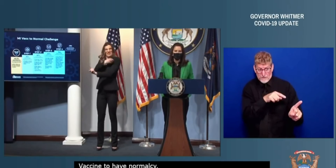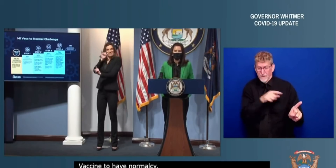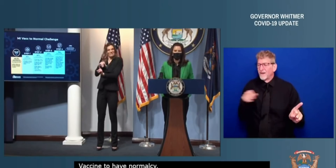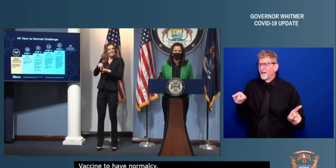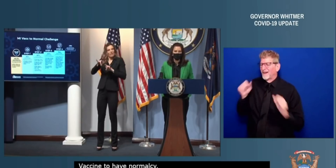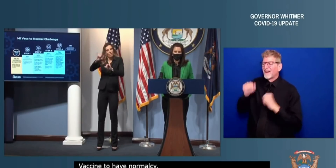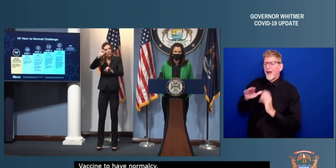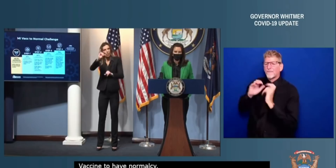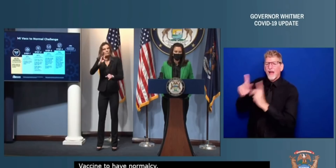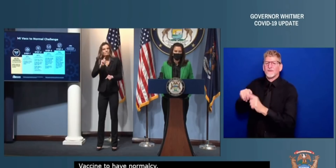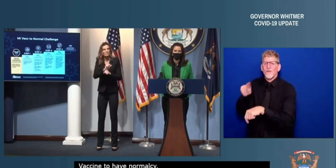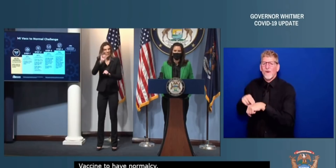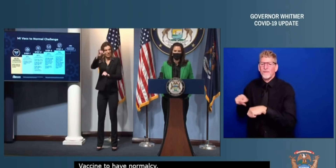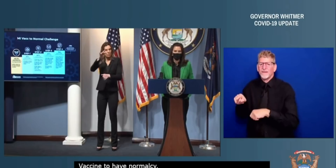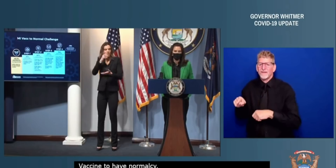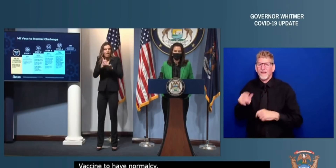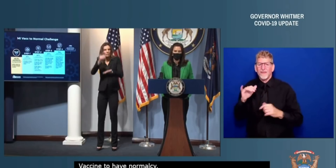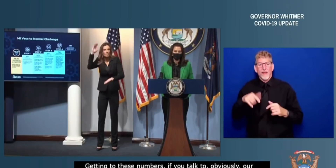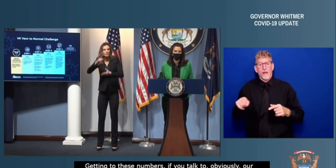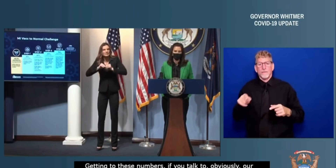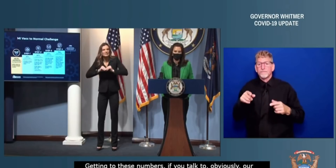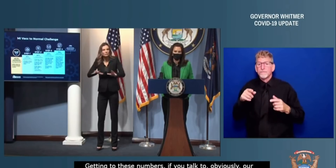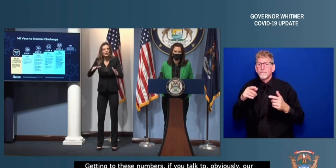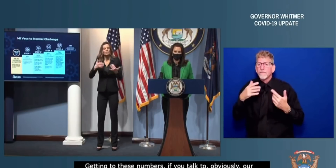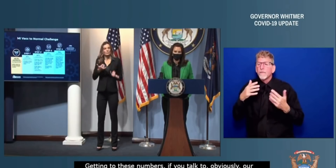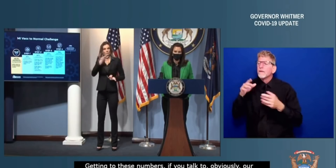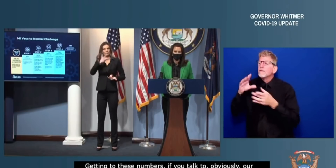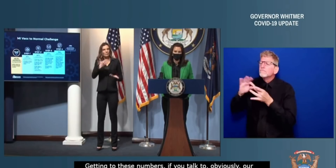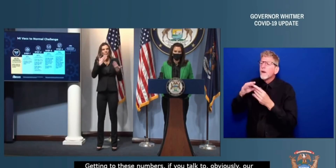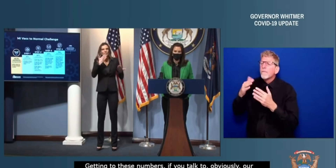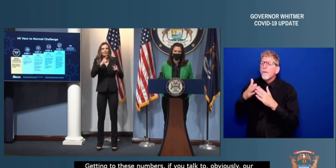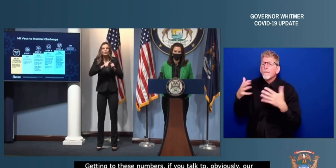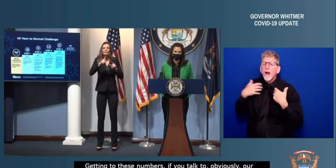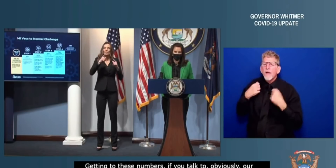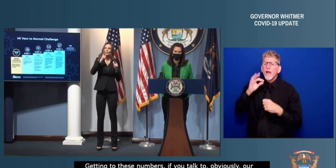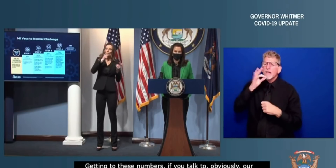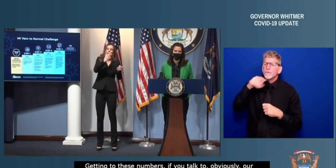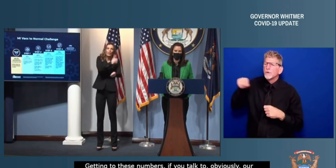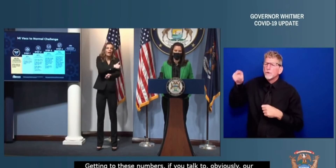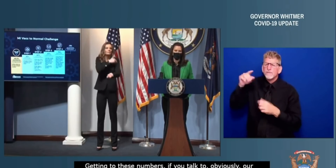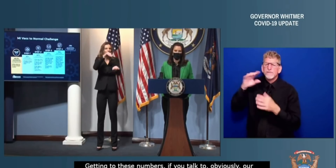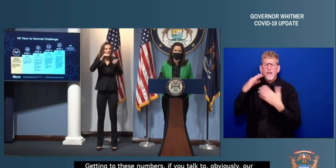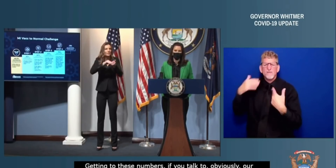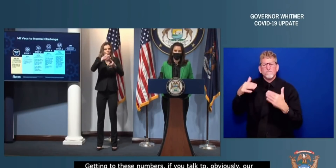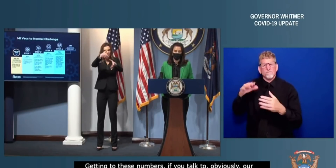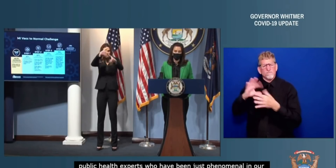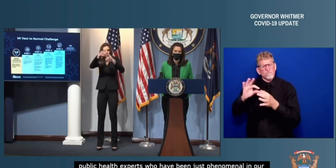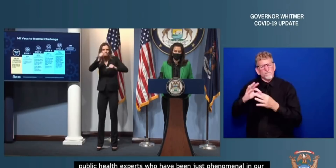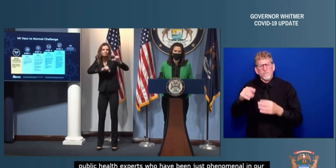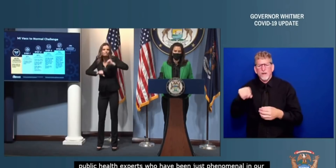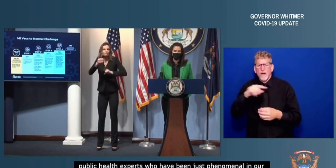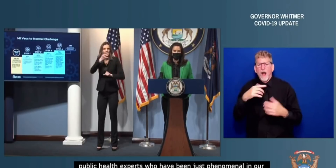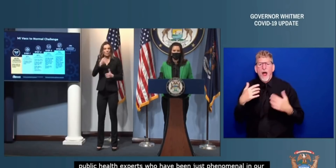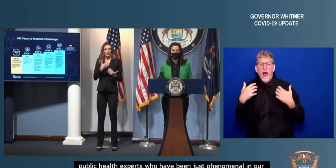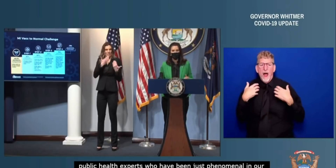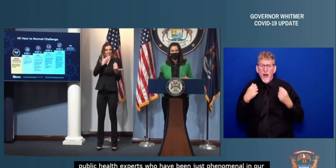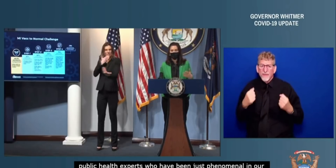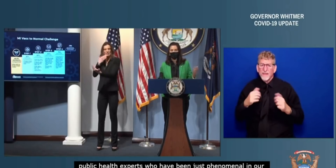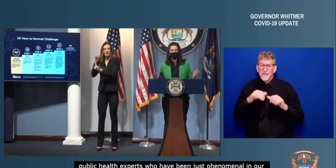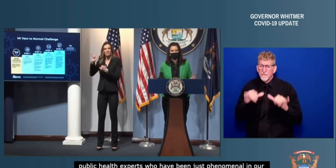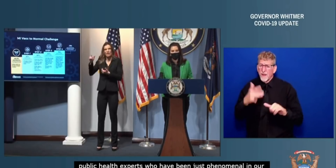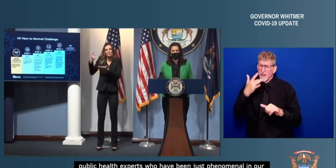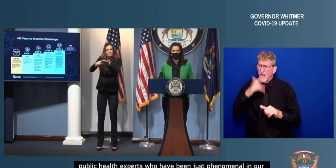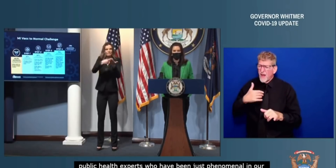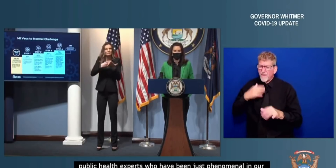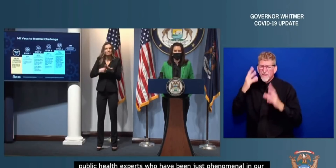been just phenomenal, and our health systems, we're so fortunate to have the incredible expertise and dedication we do in the state. But you